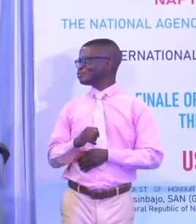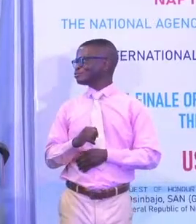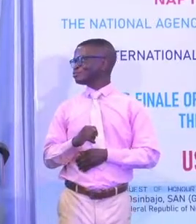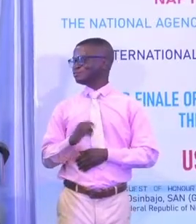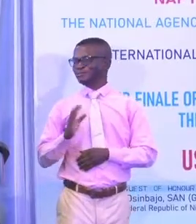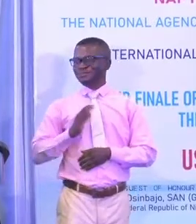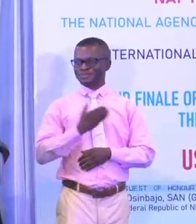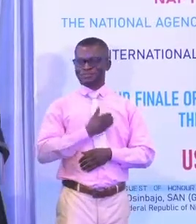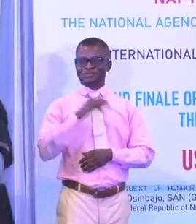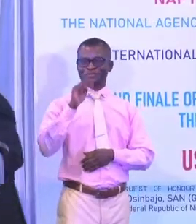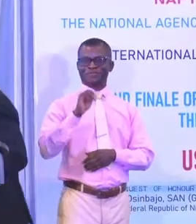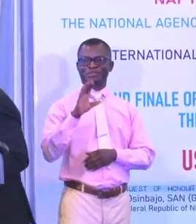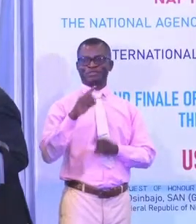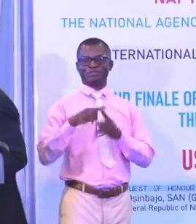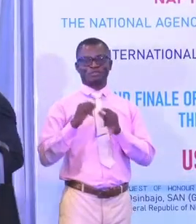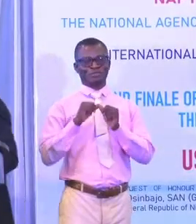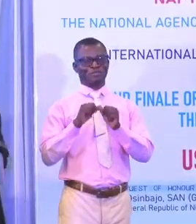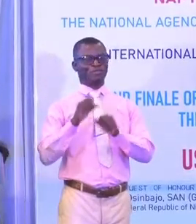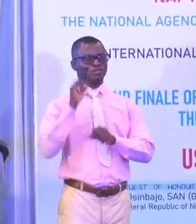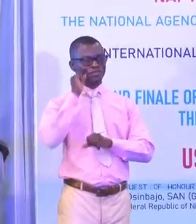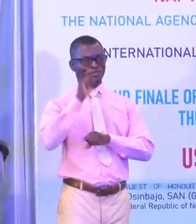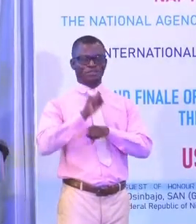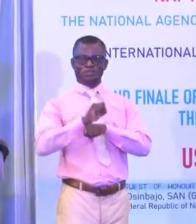our MC to continue his job.